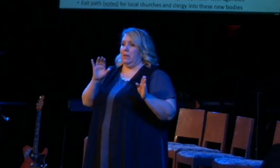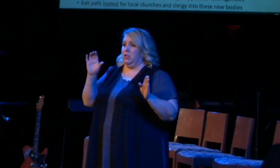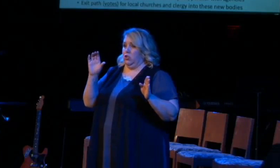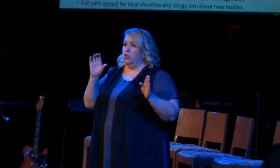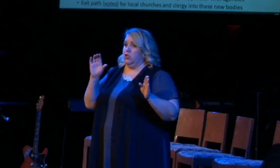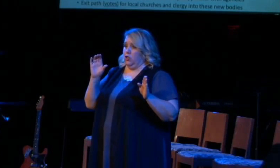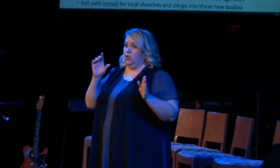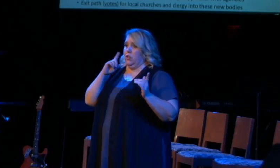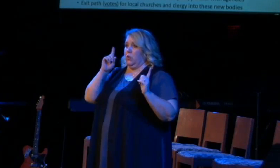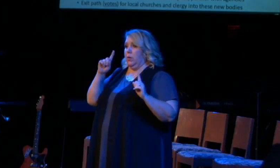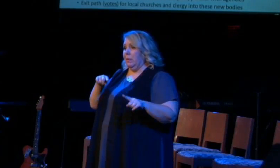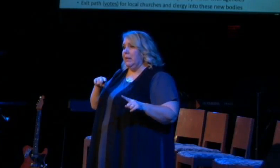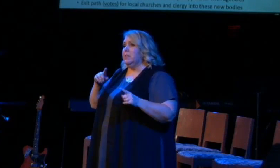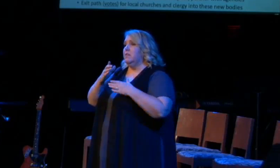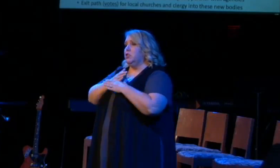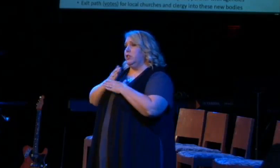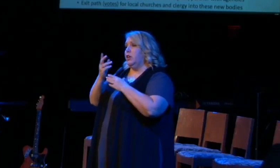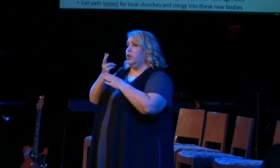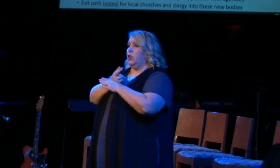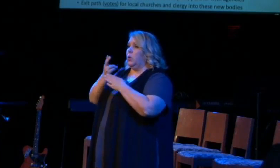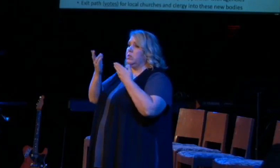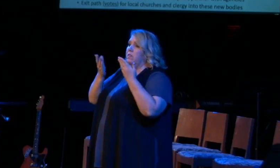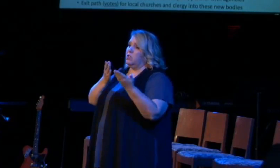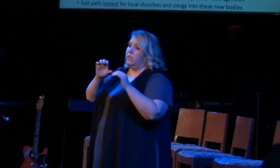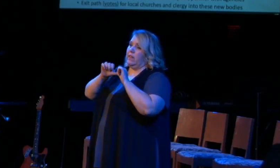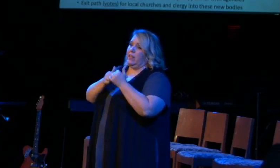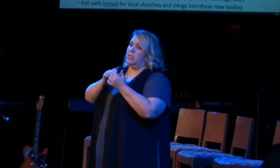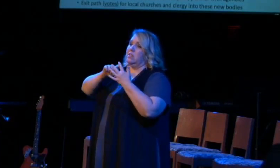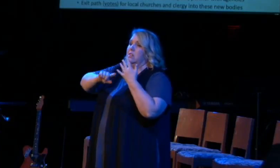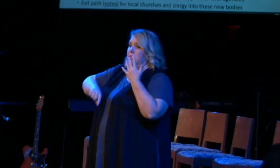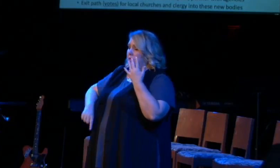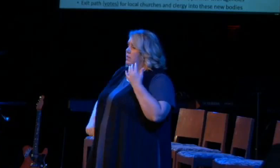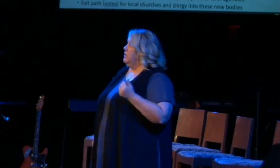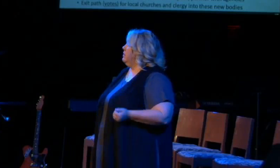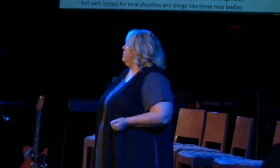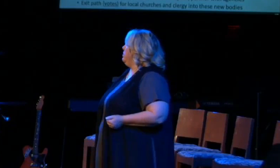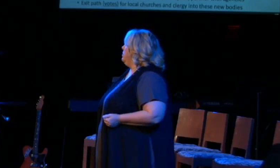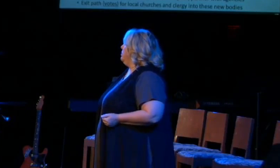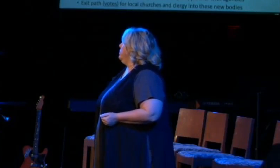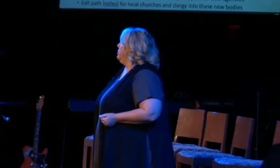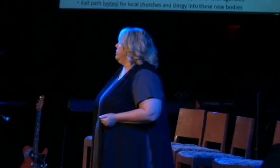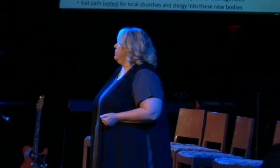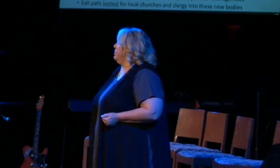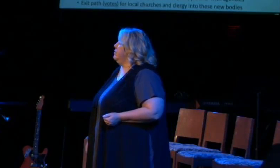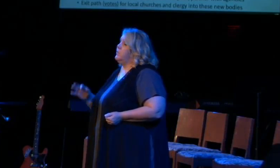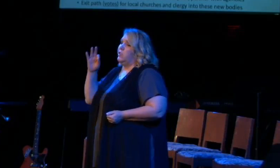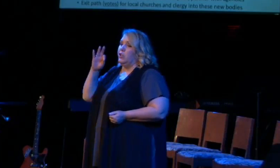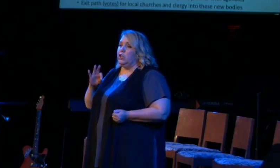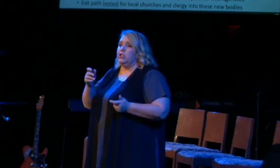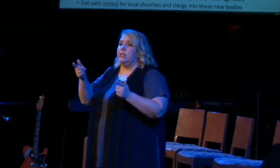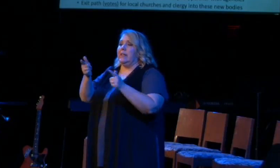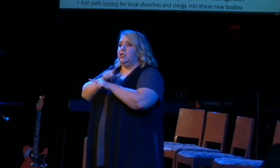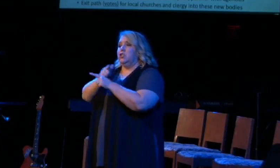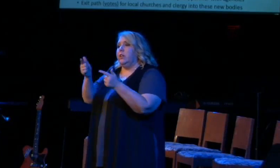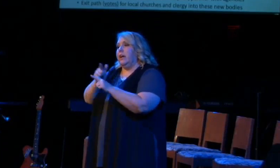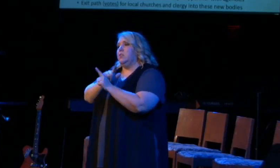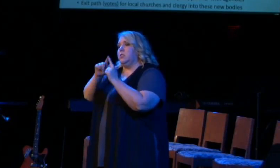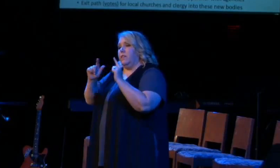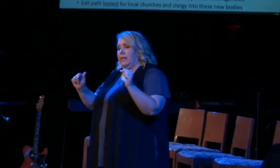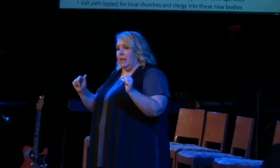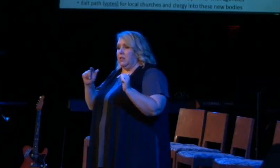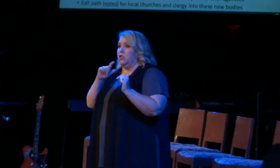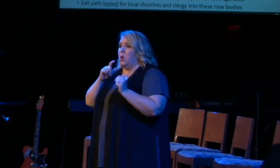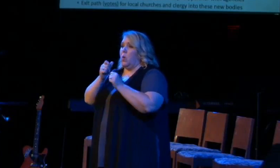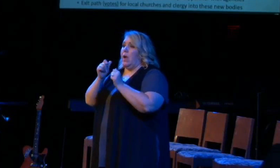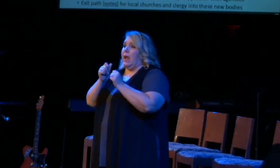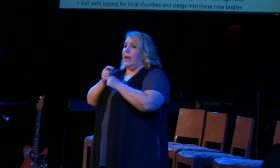concordant agreements, shared use of certain agencies, and clergy exchange and things like that. So the annual